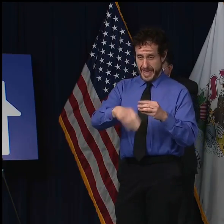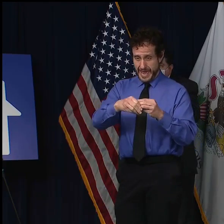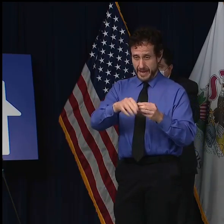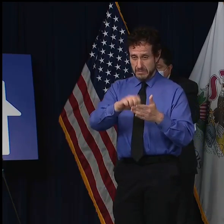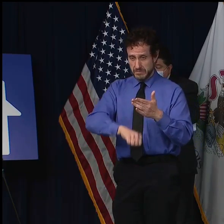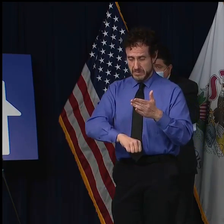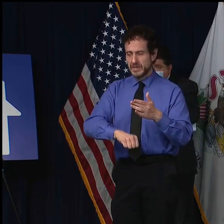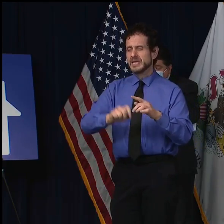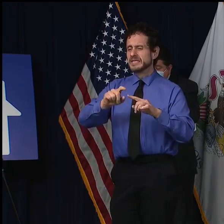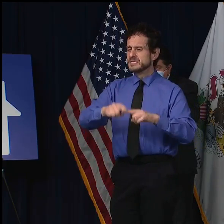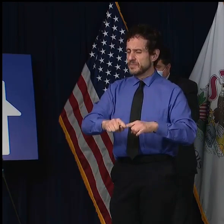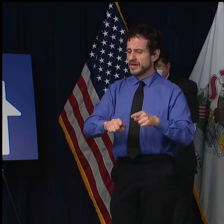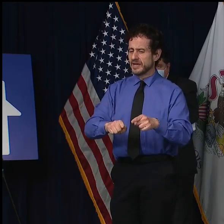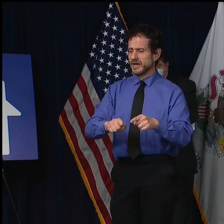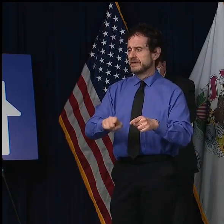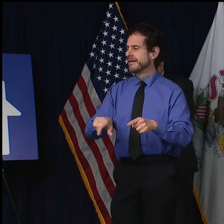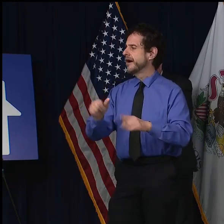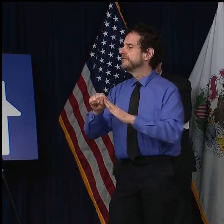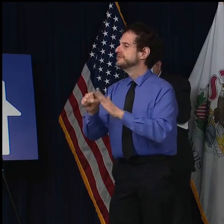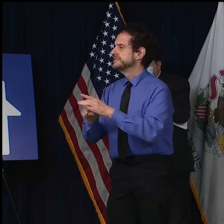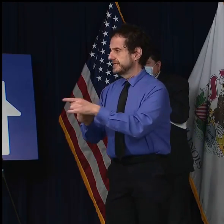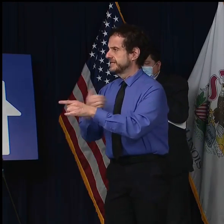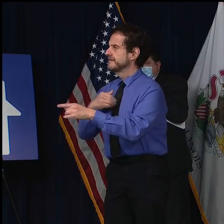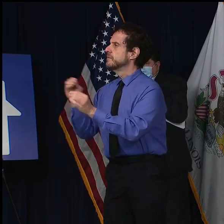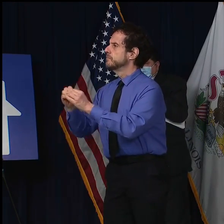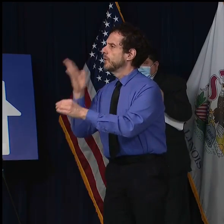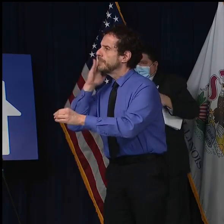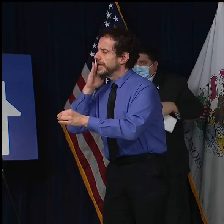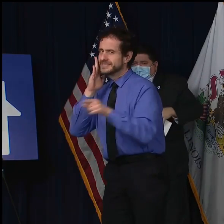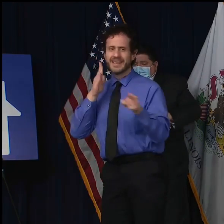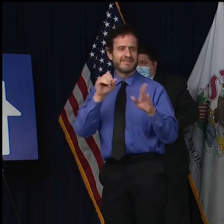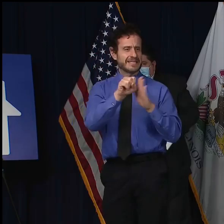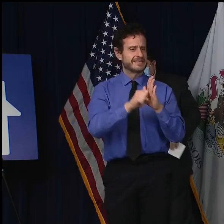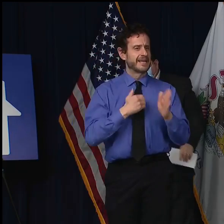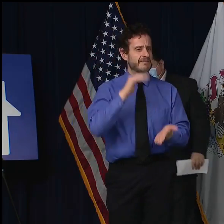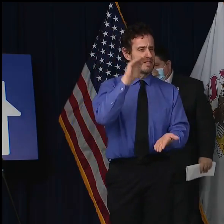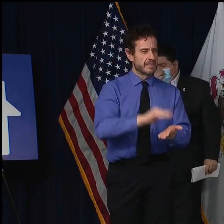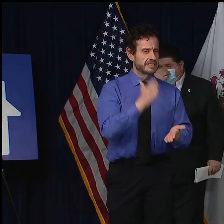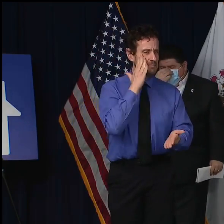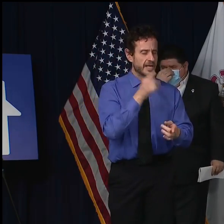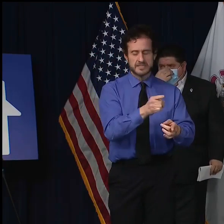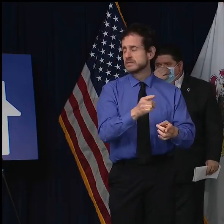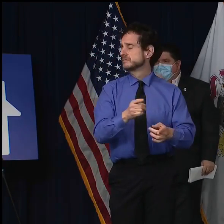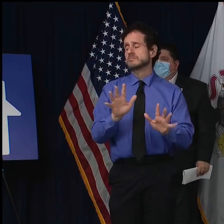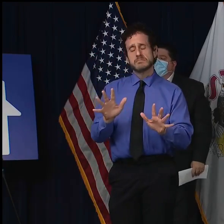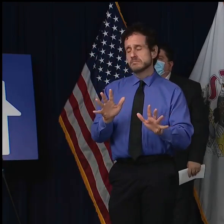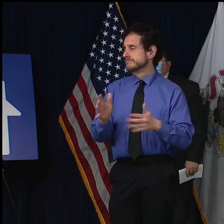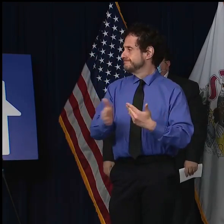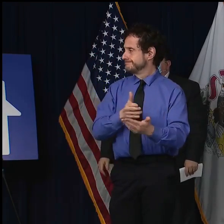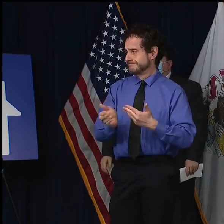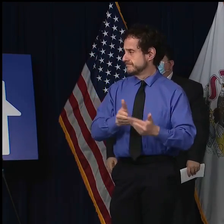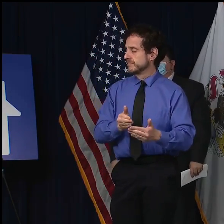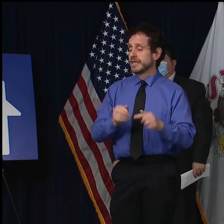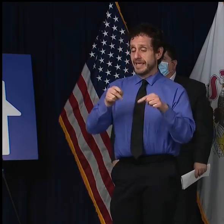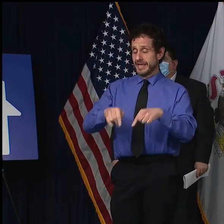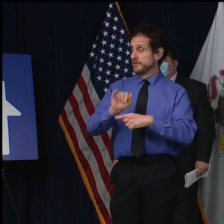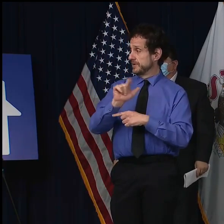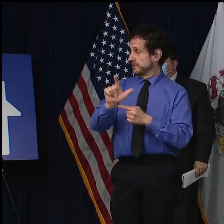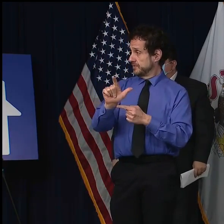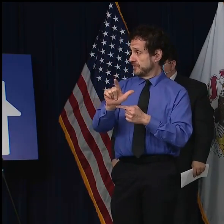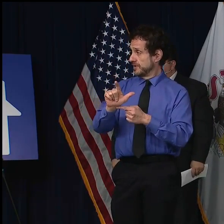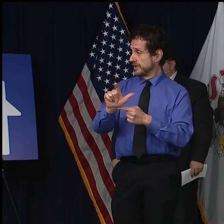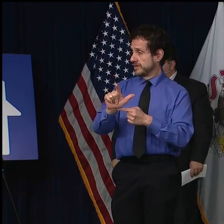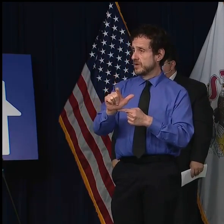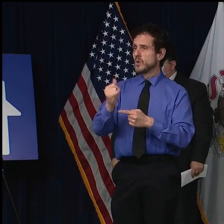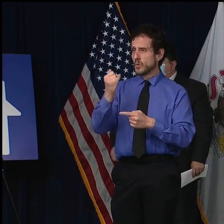based on the added population of neighboring states versus our people going to that. So they were not outside of our Illinois. All the